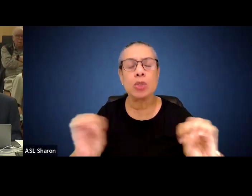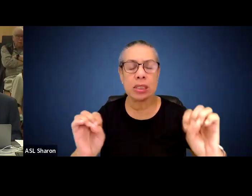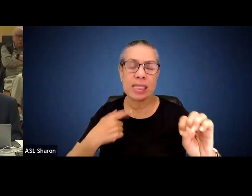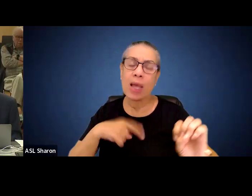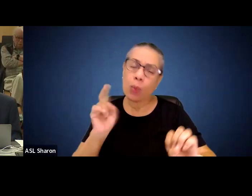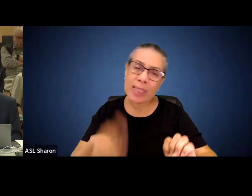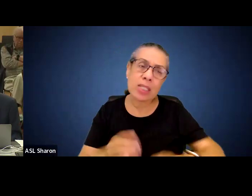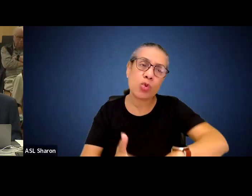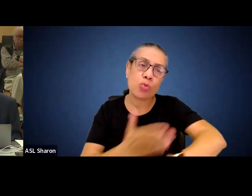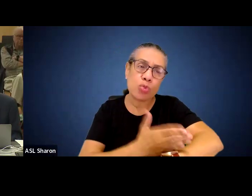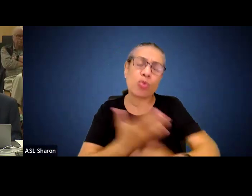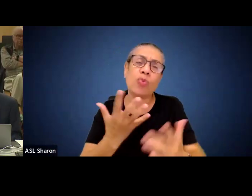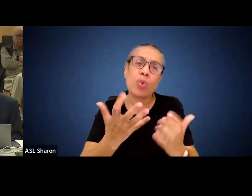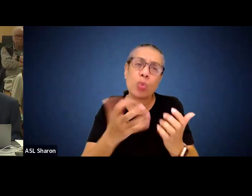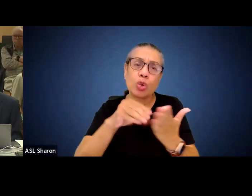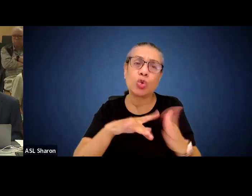improvement.